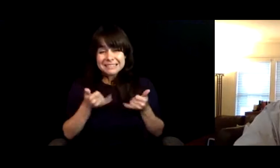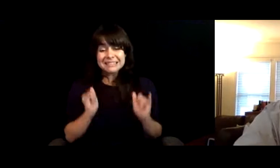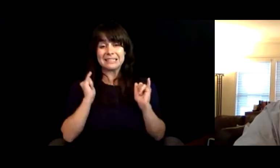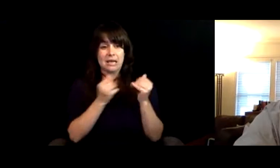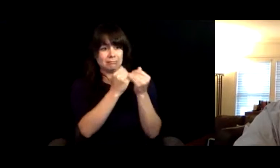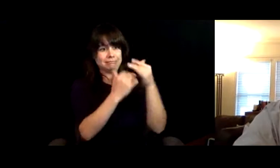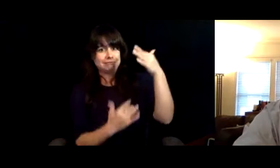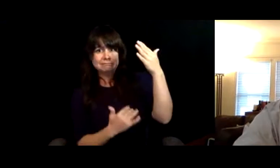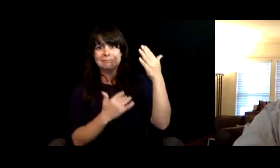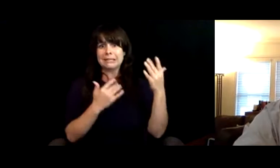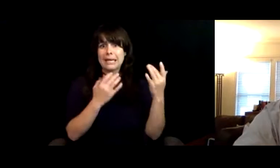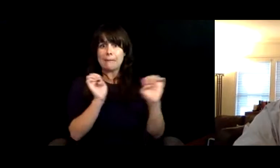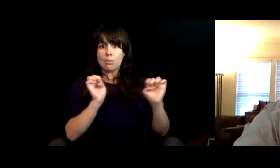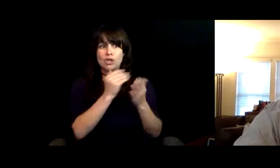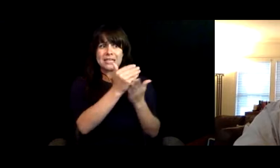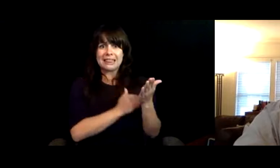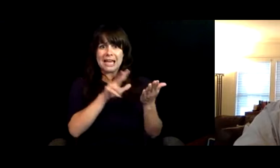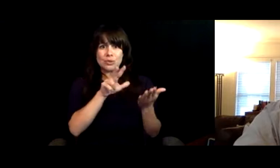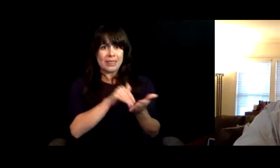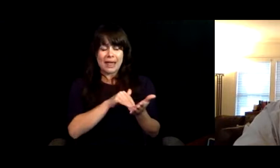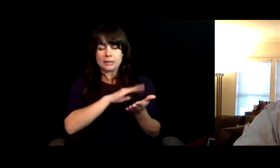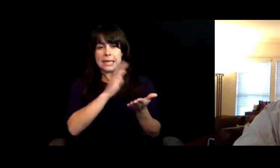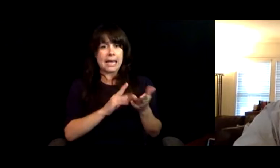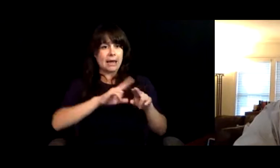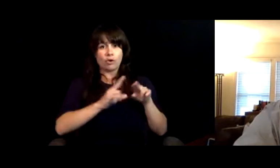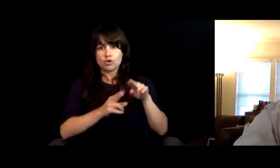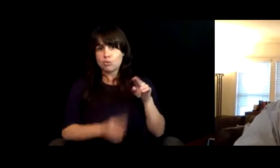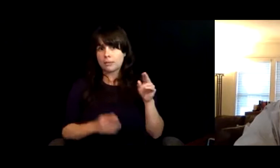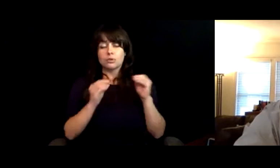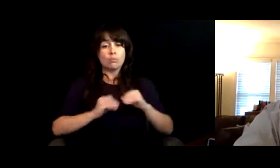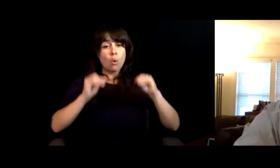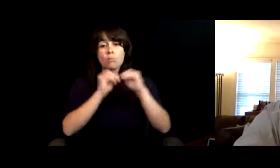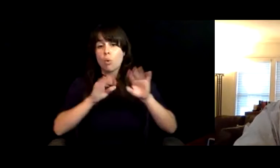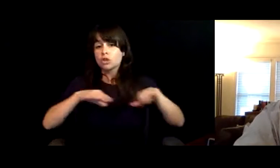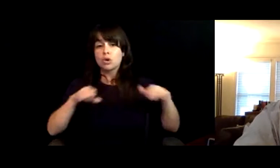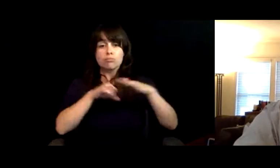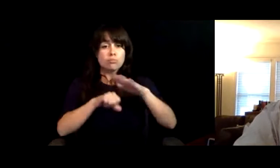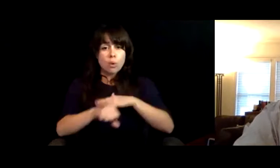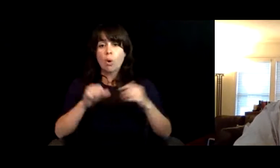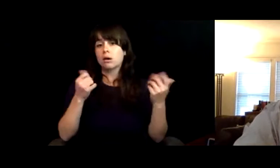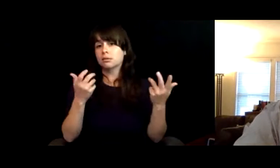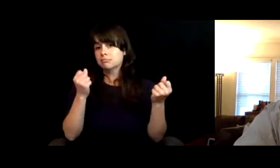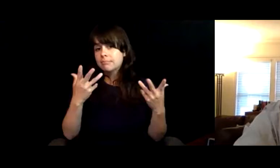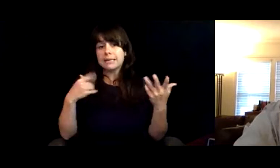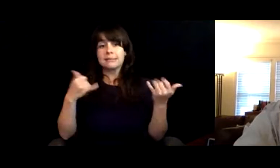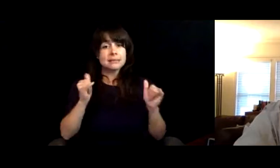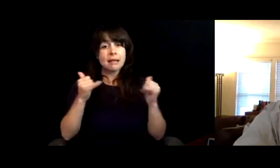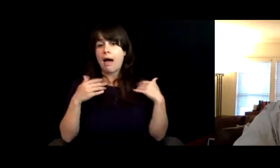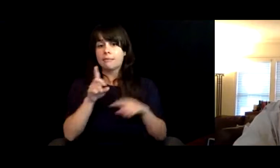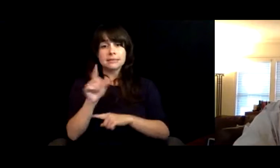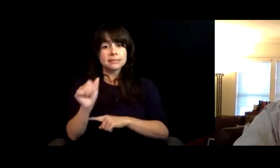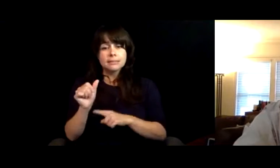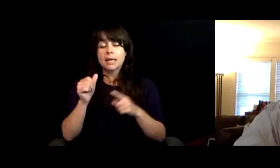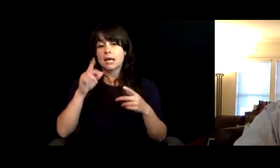of 3,000 that doesn't seem to go down. You know, more children are being born with problems.